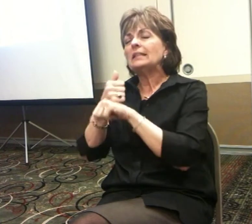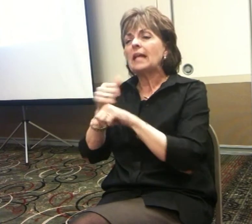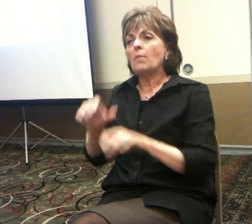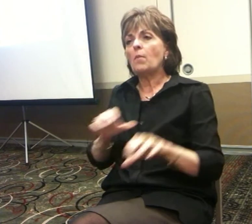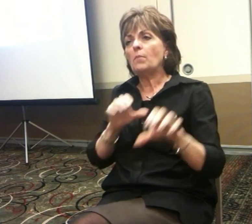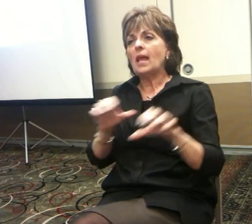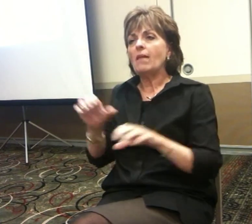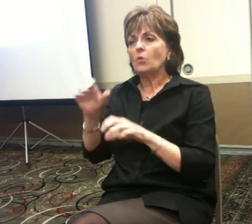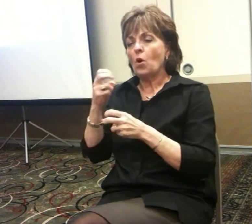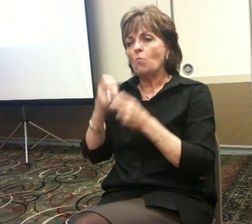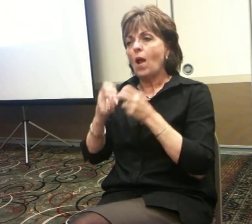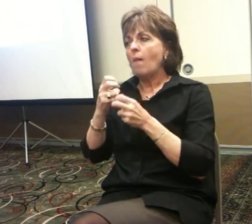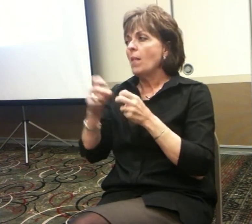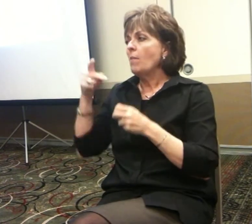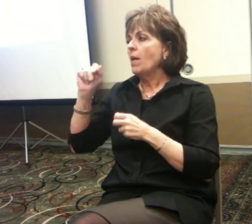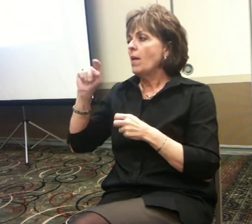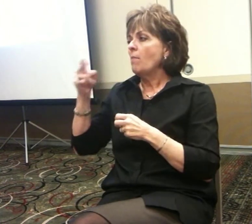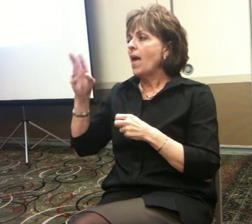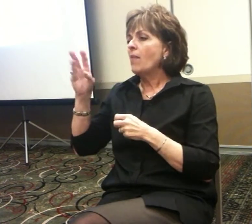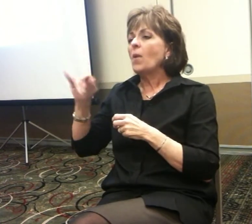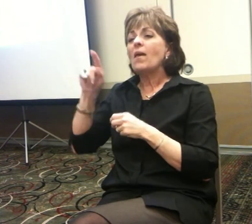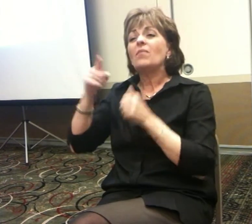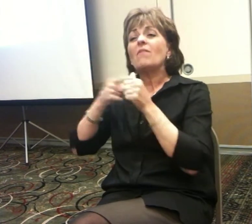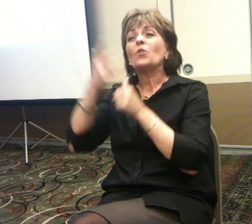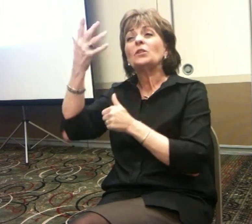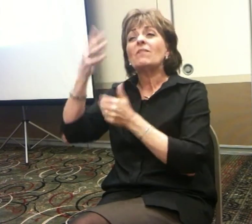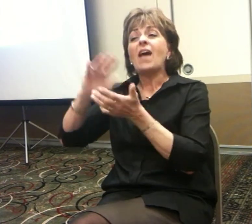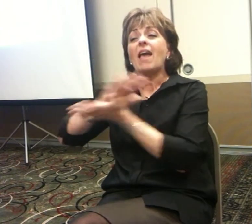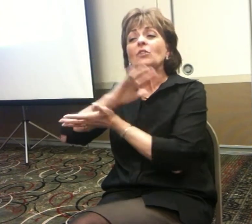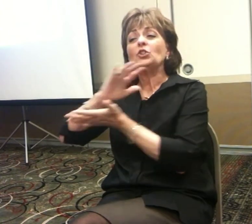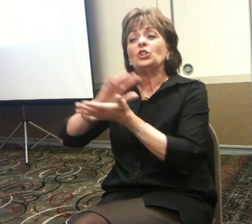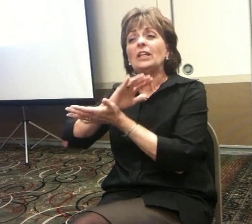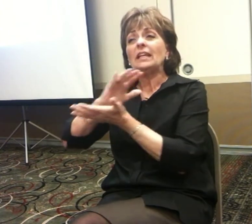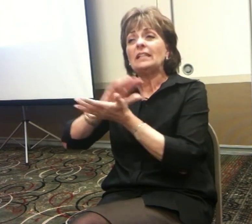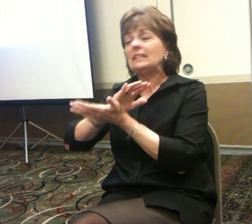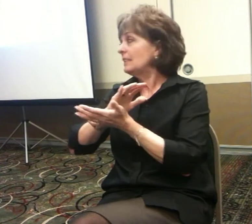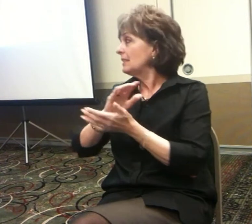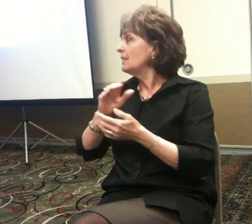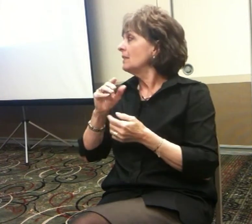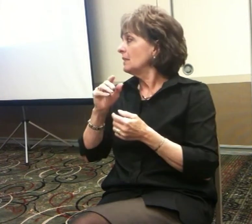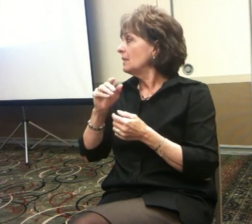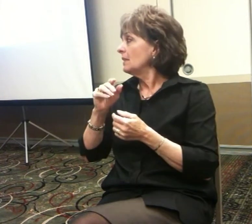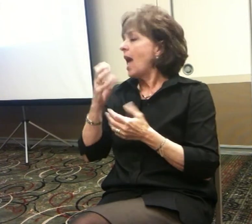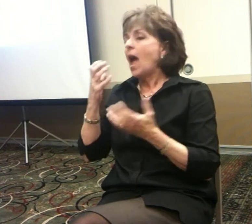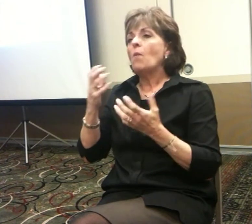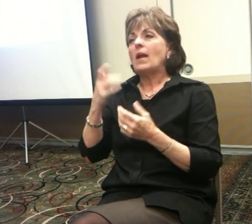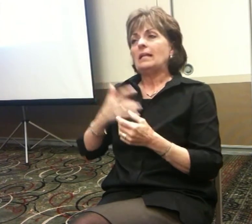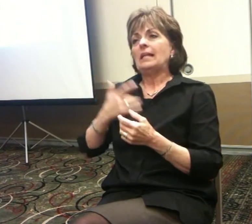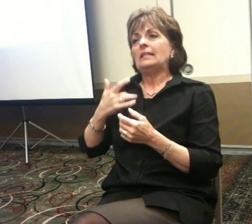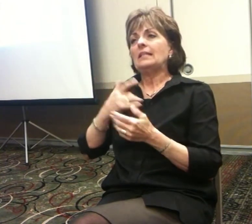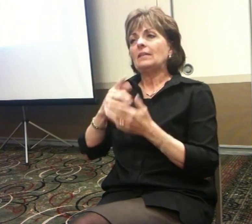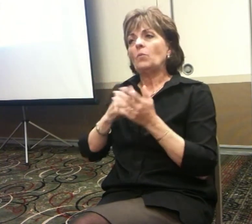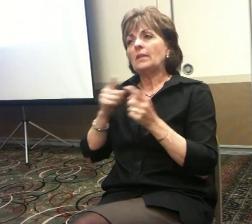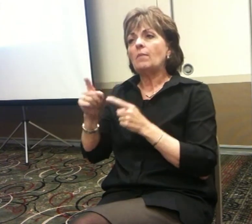And these sheets that you had, the first 5 sheets, you got a bunch of different sample things in there. But I want to get a sense of what's going on. So transition with loose expectations and low